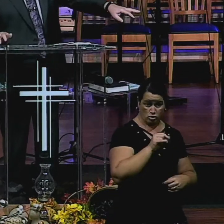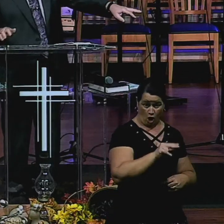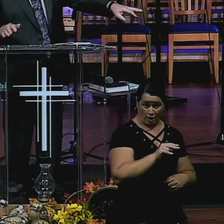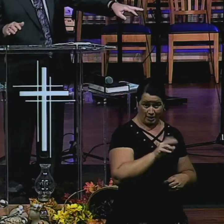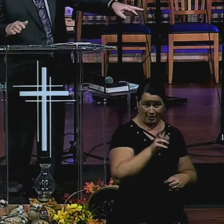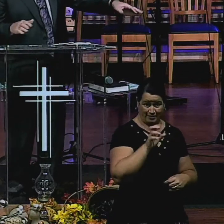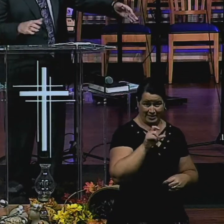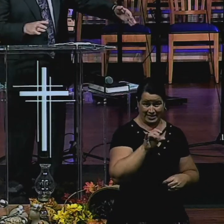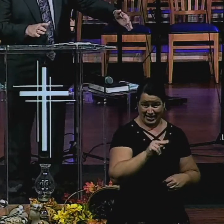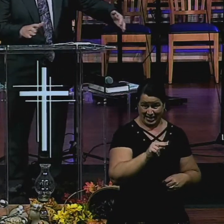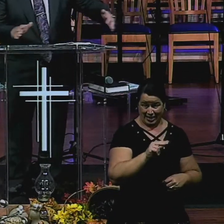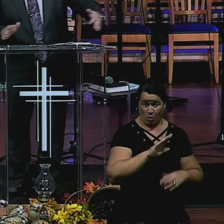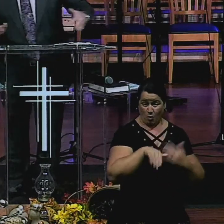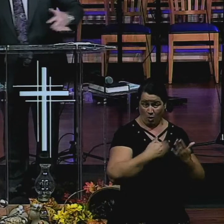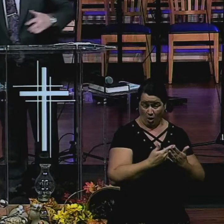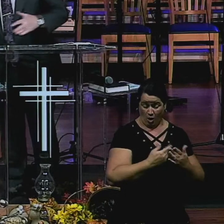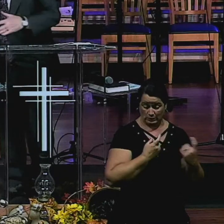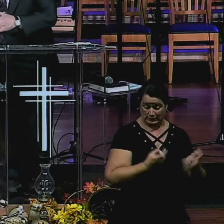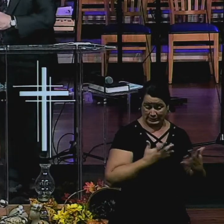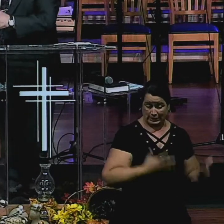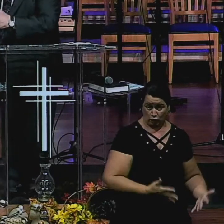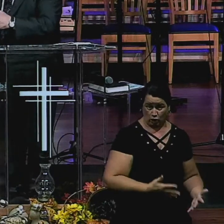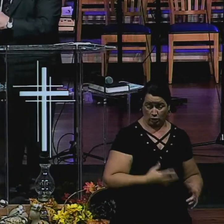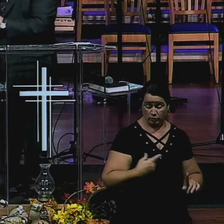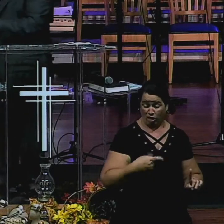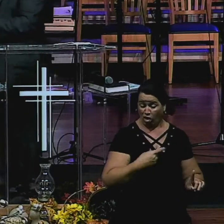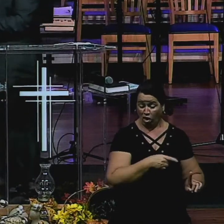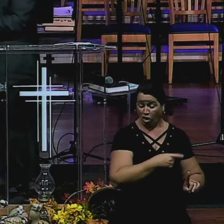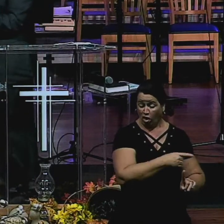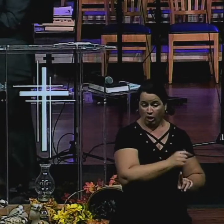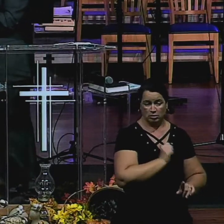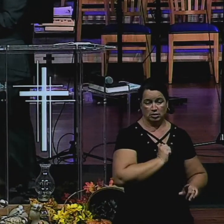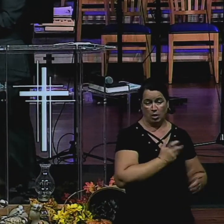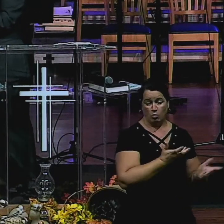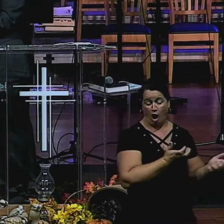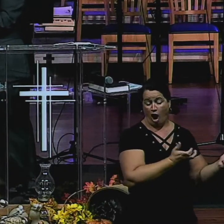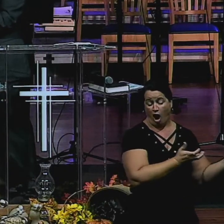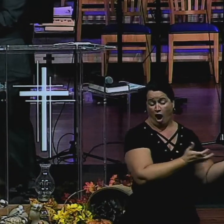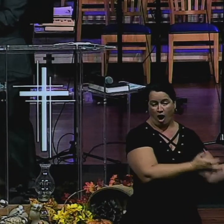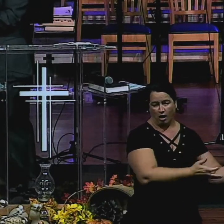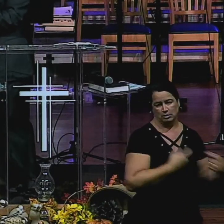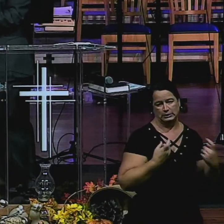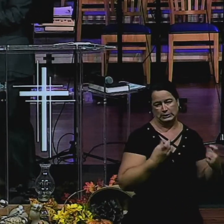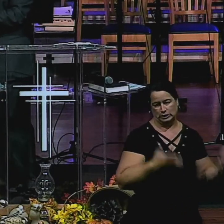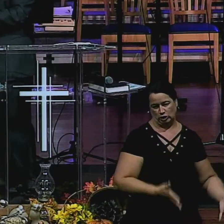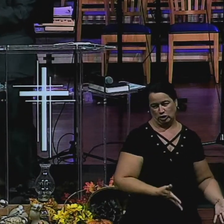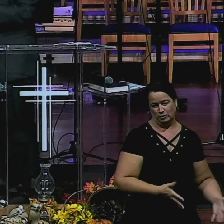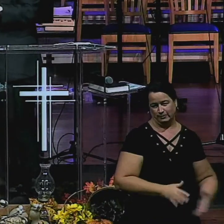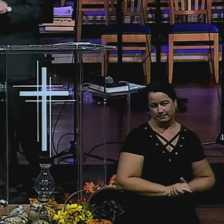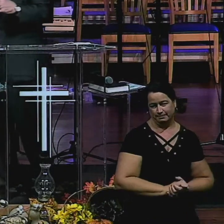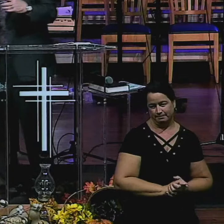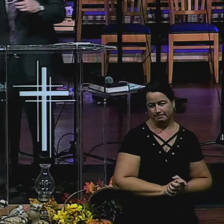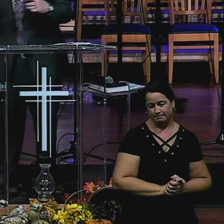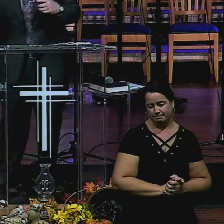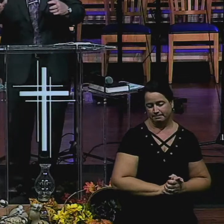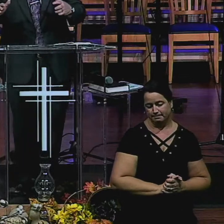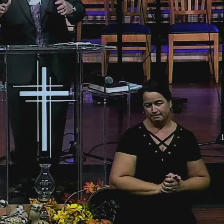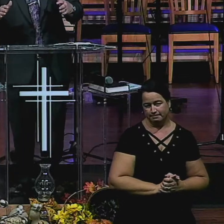the glory of God. We all, like sheep, have gone astray. Isaiah 53 looks to the